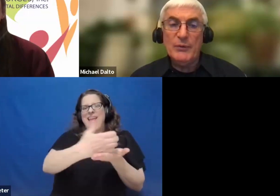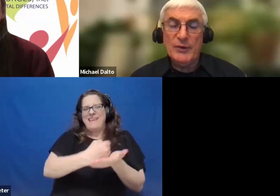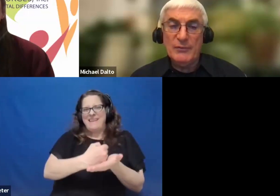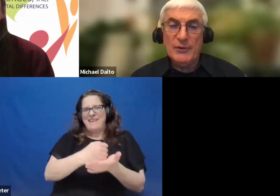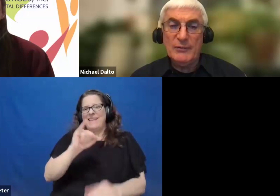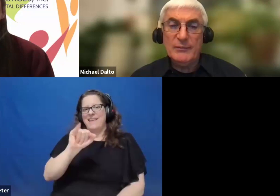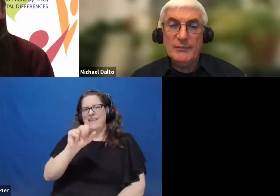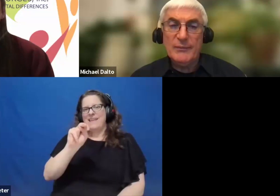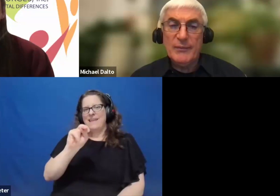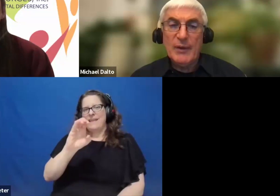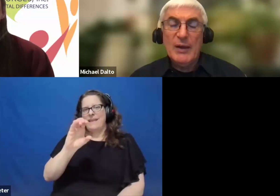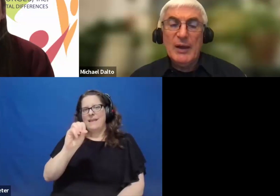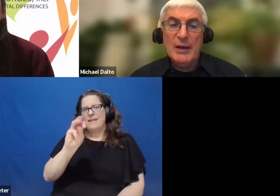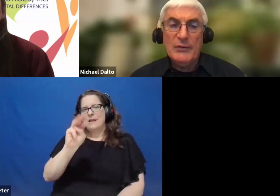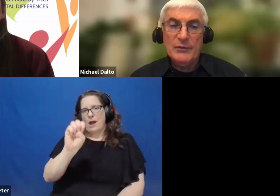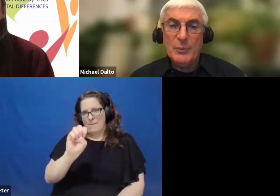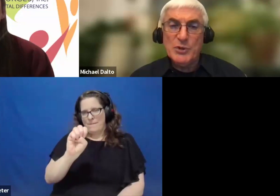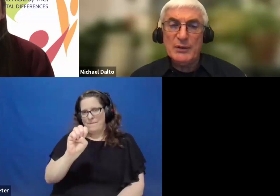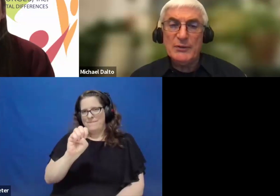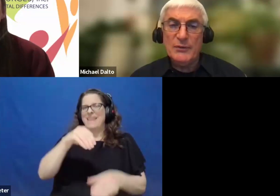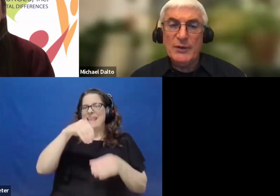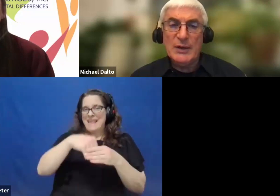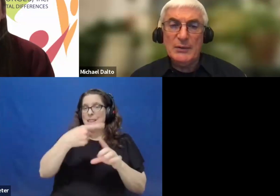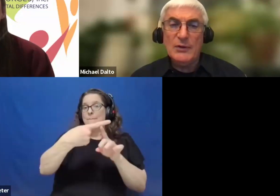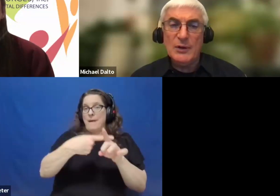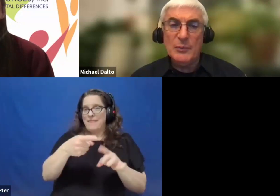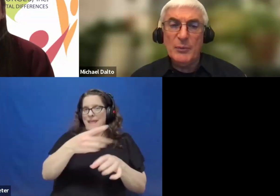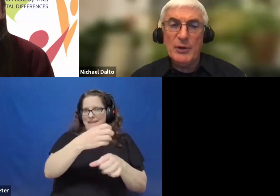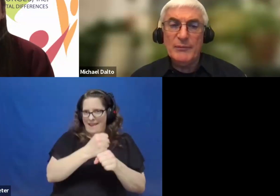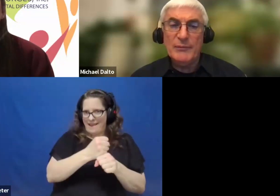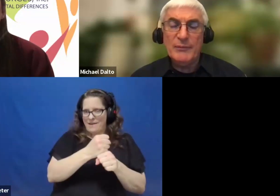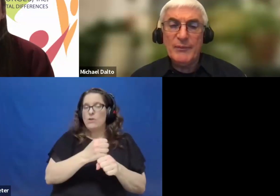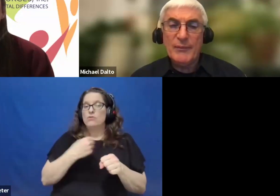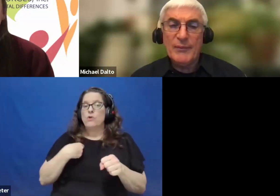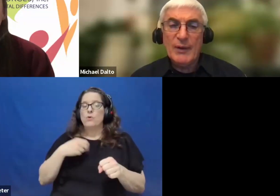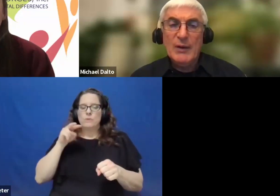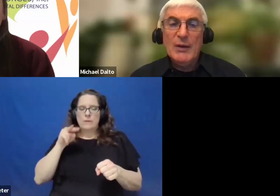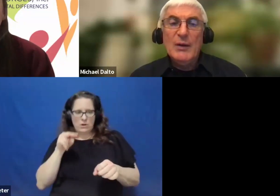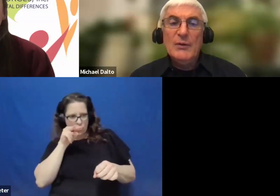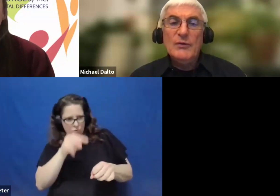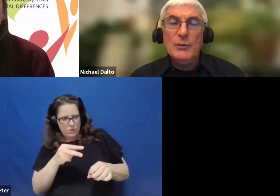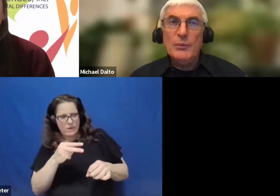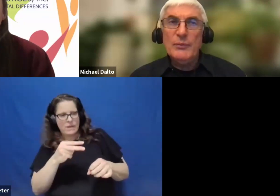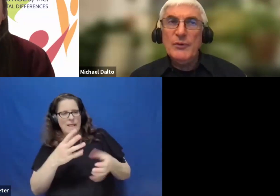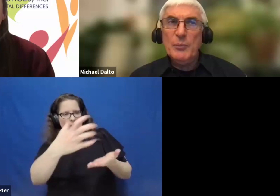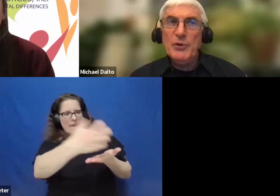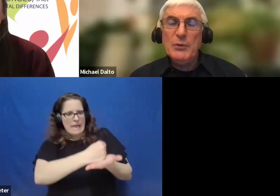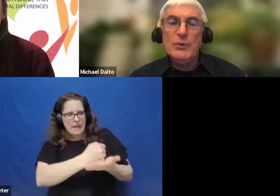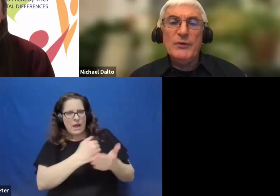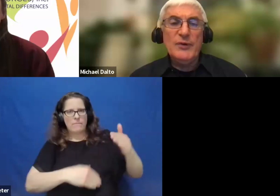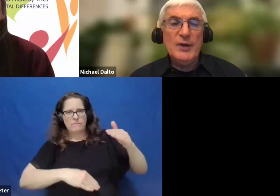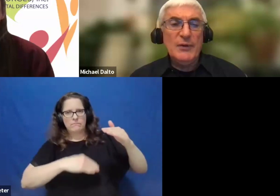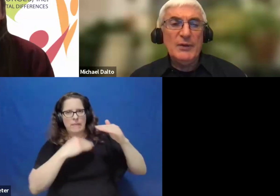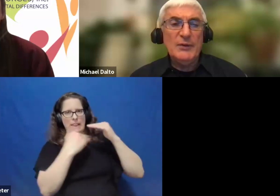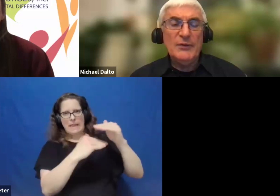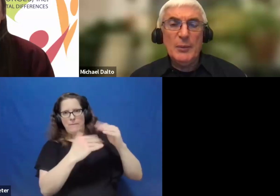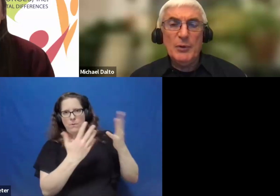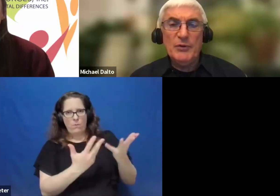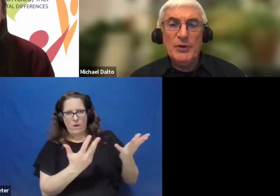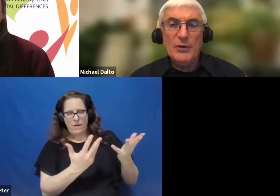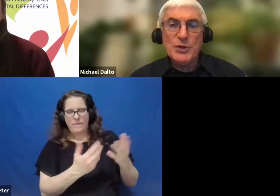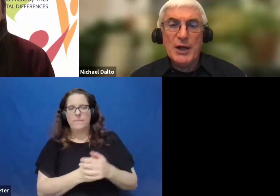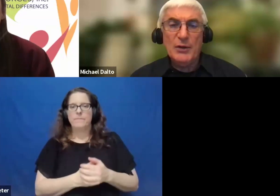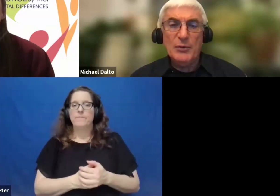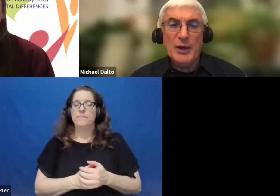they receive it, and it's subject to the income limit. So simply receiving a